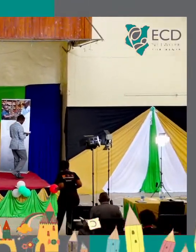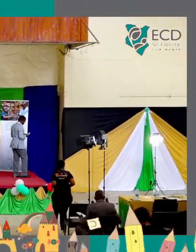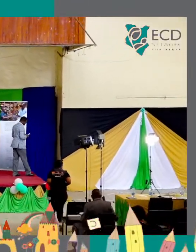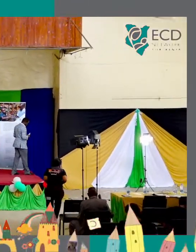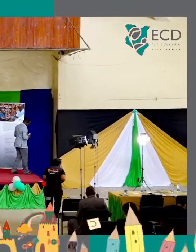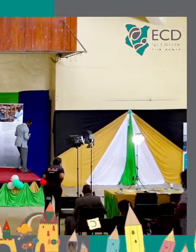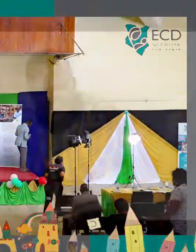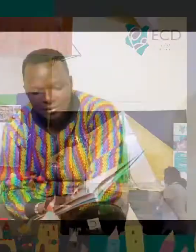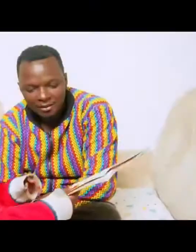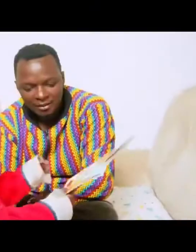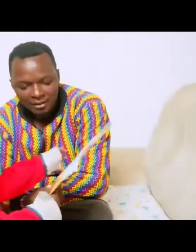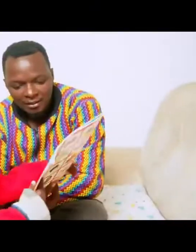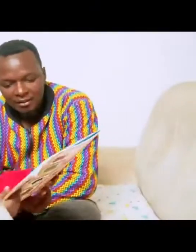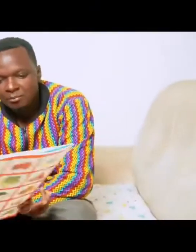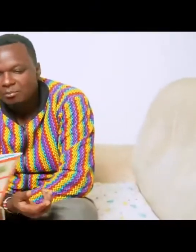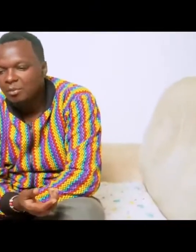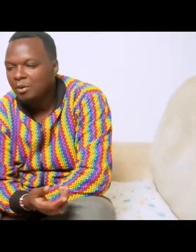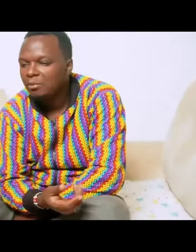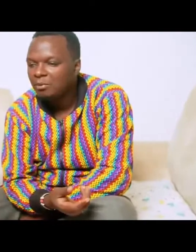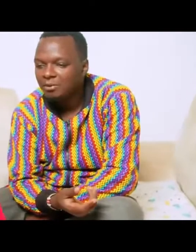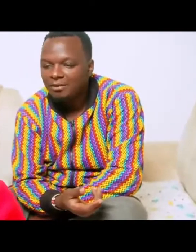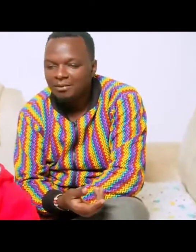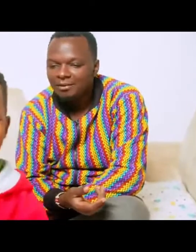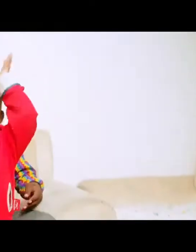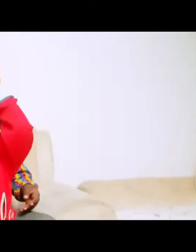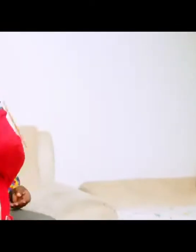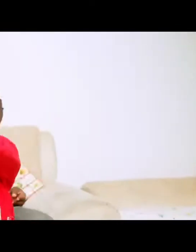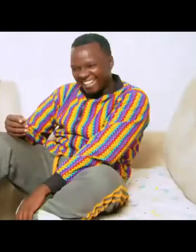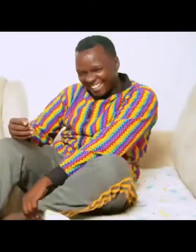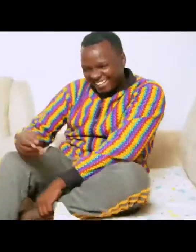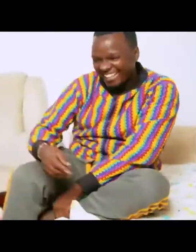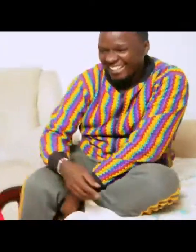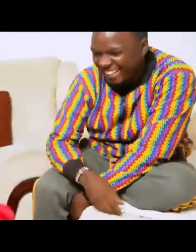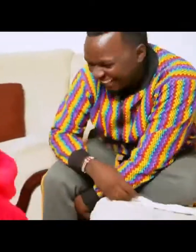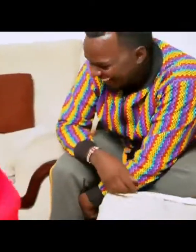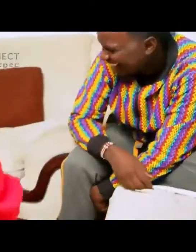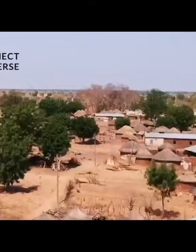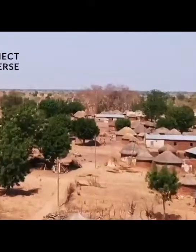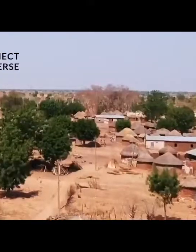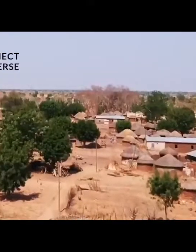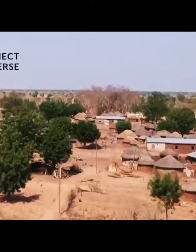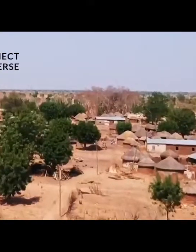what is in there. This is a book.